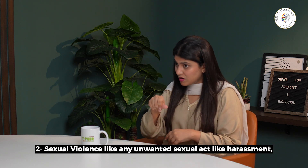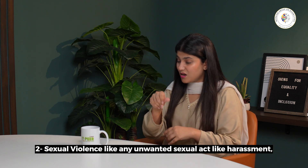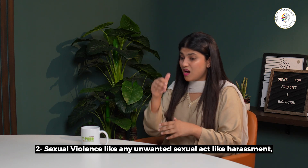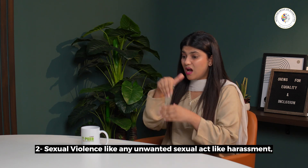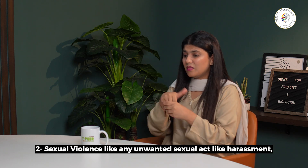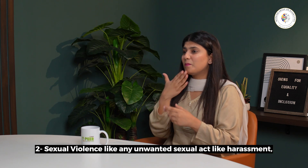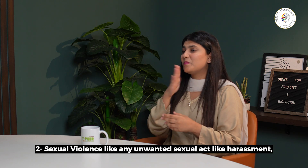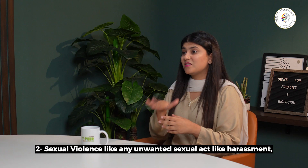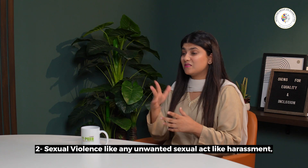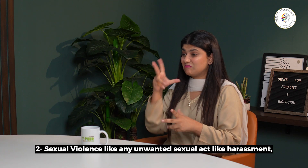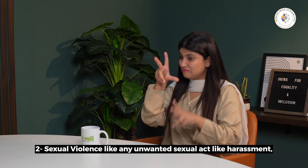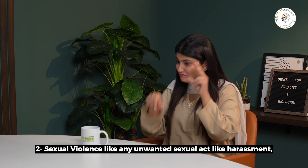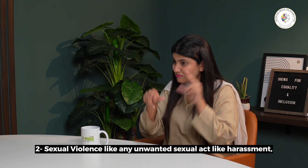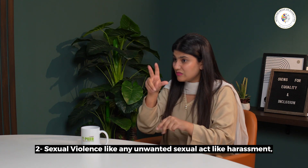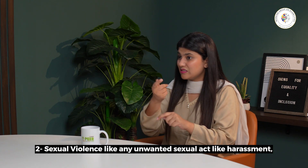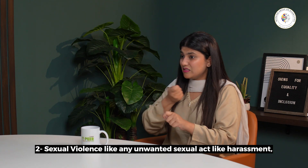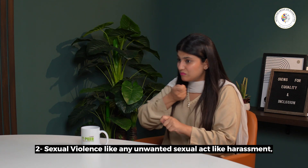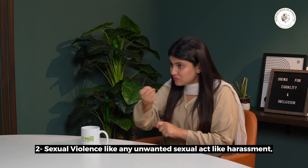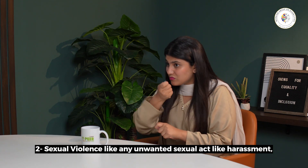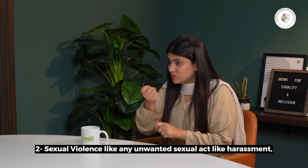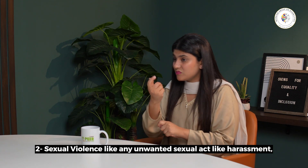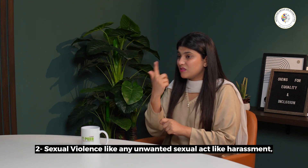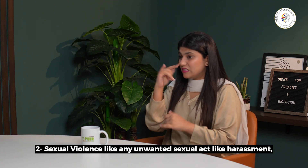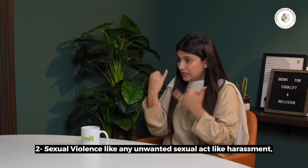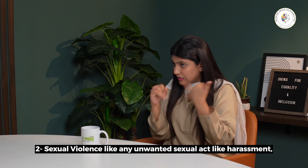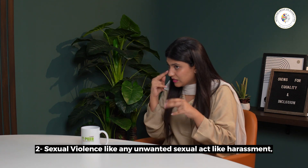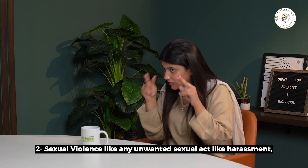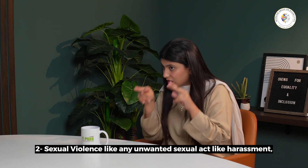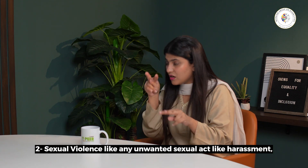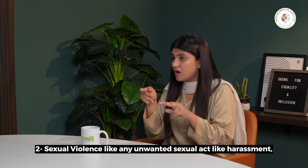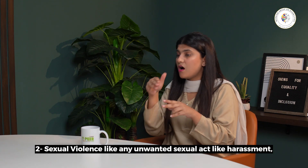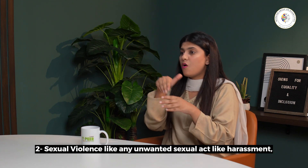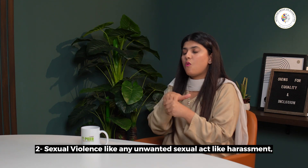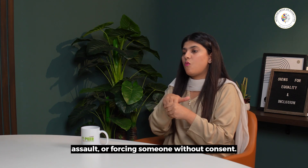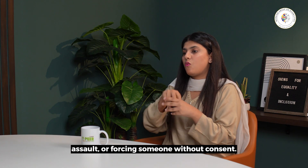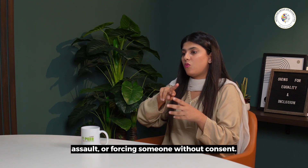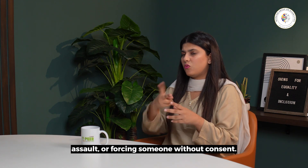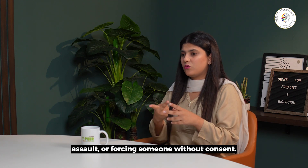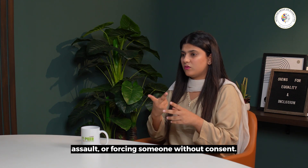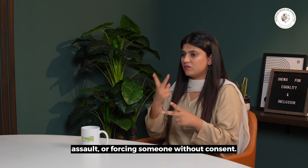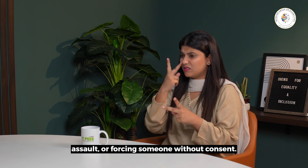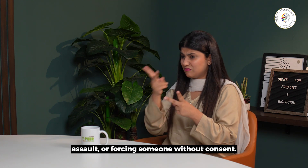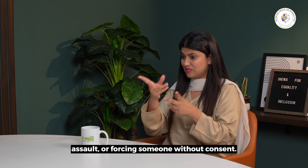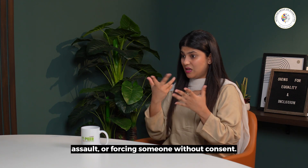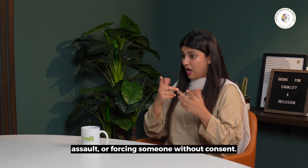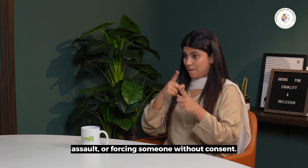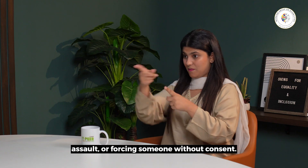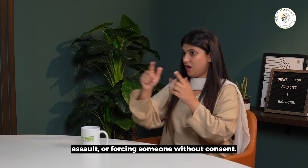Second, sexual violence, like any unwanted sexual act like harassment, assault, or forcing someone